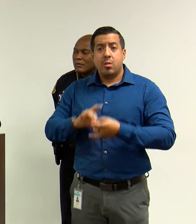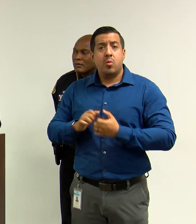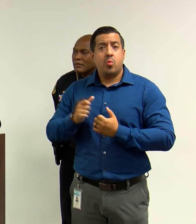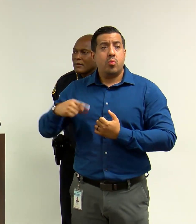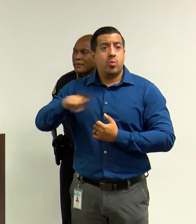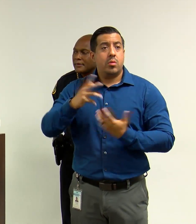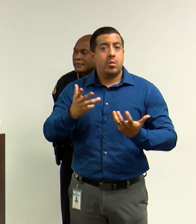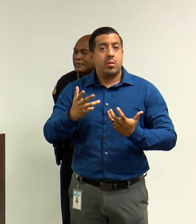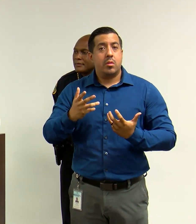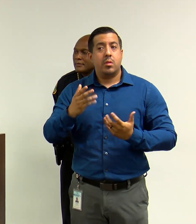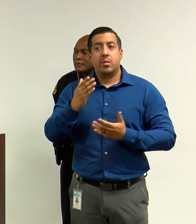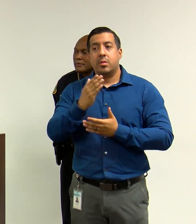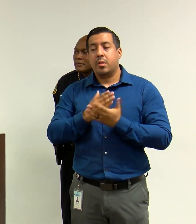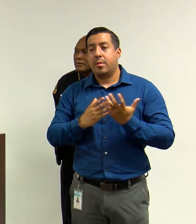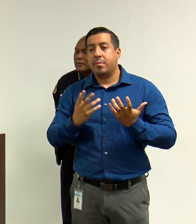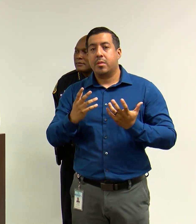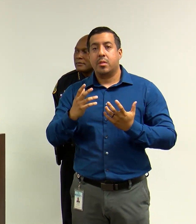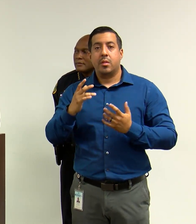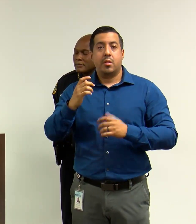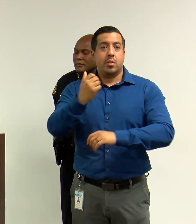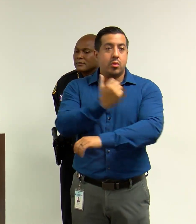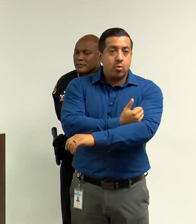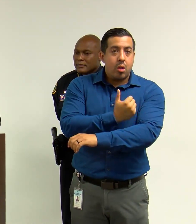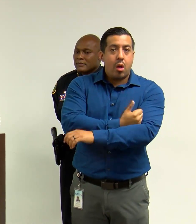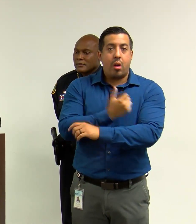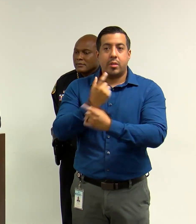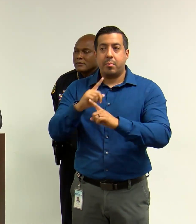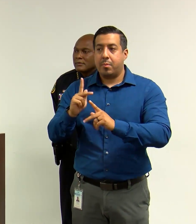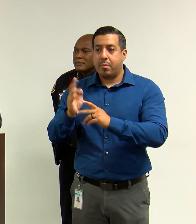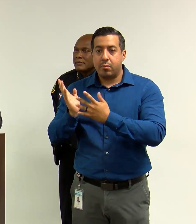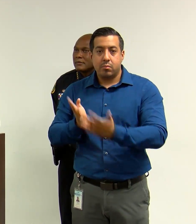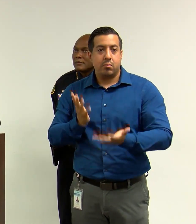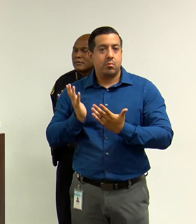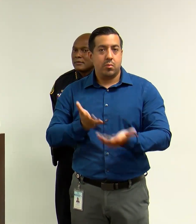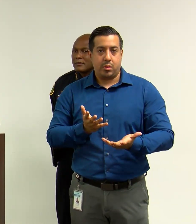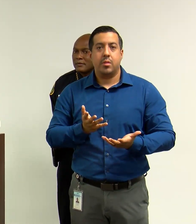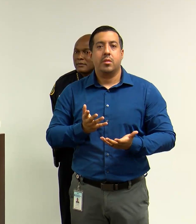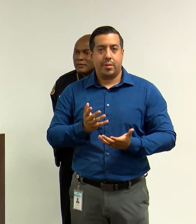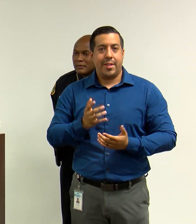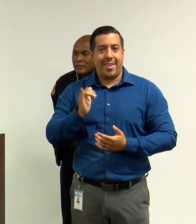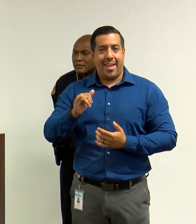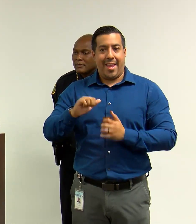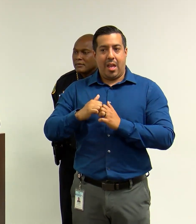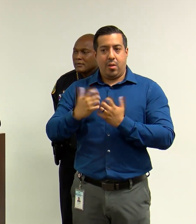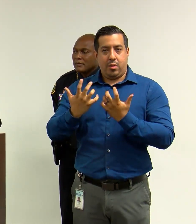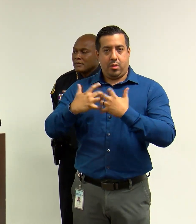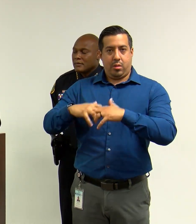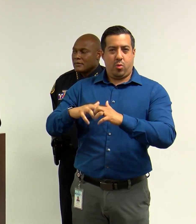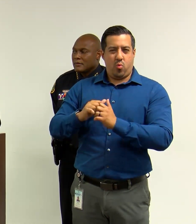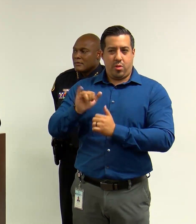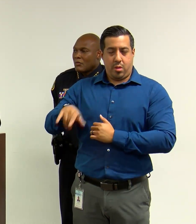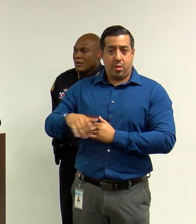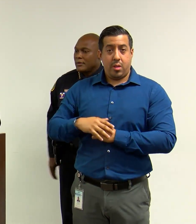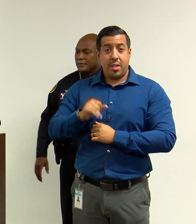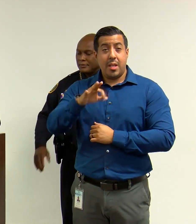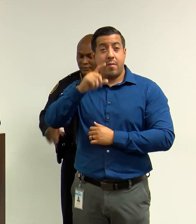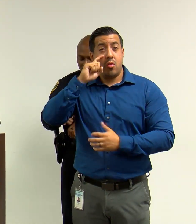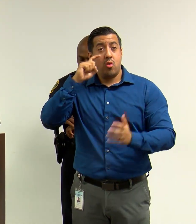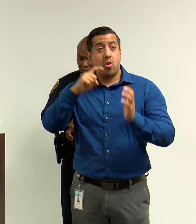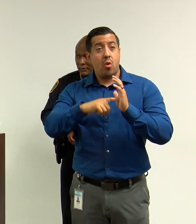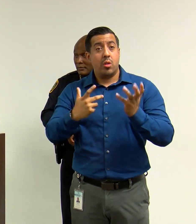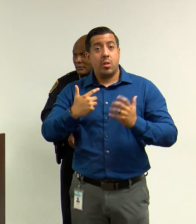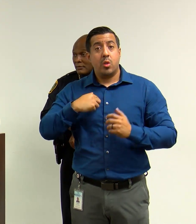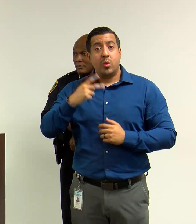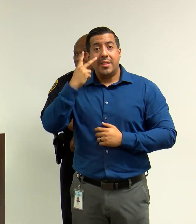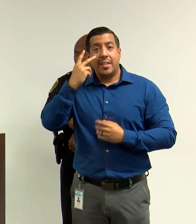a lot of narcotics and drugs. All of that's played into in the key. And if you notice, we've seen